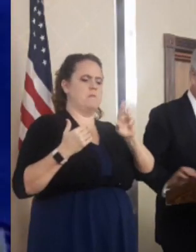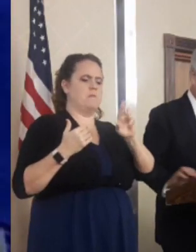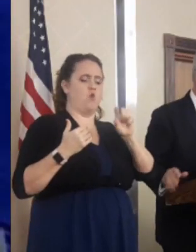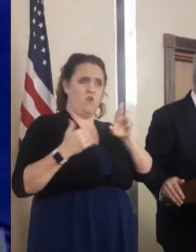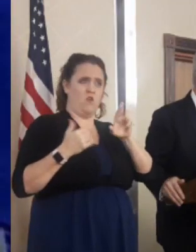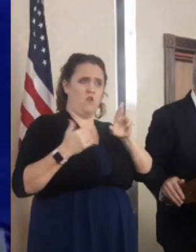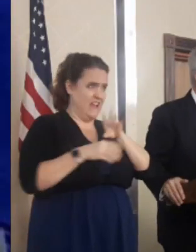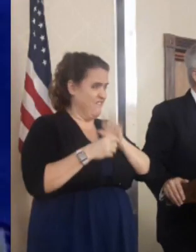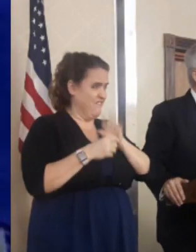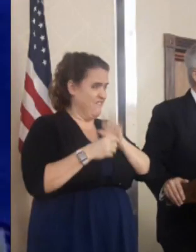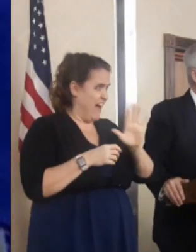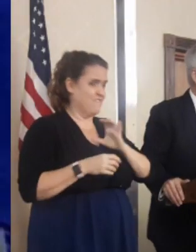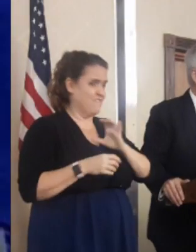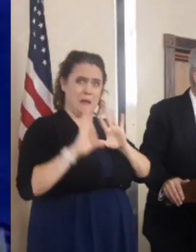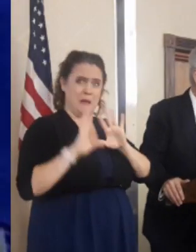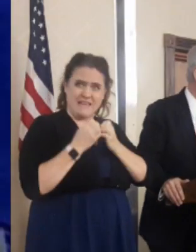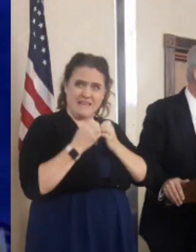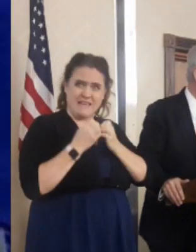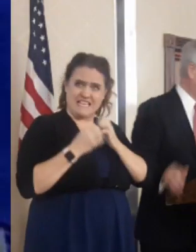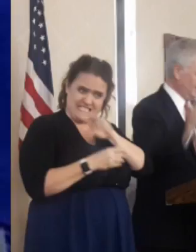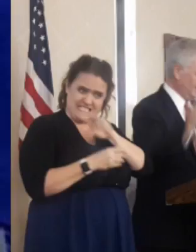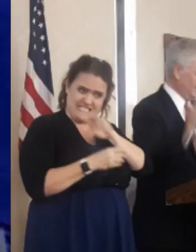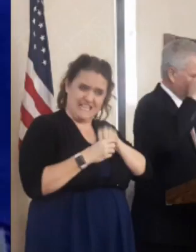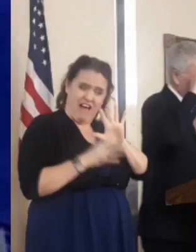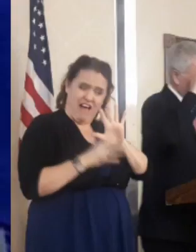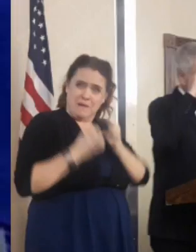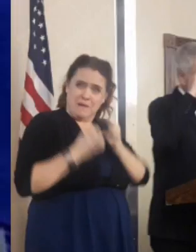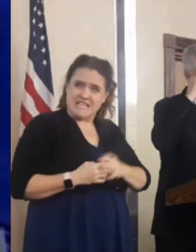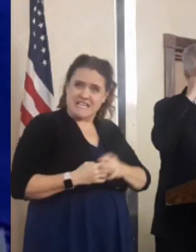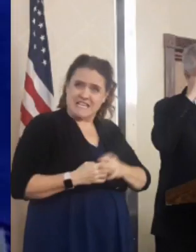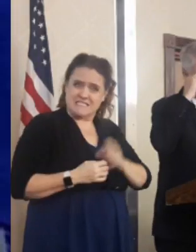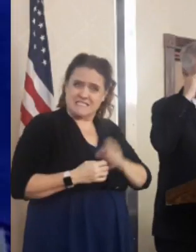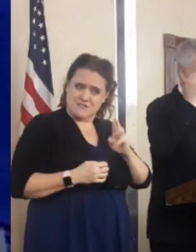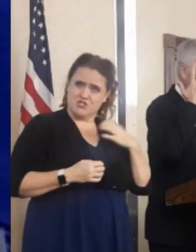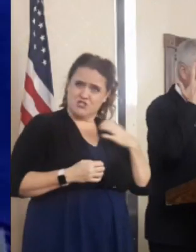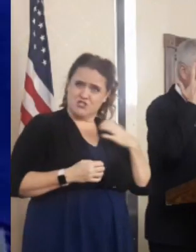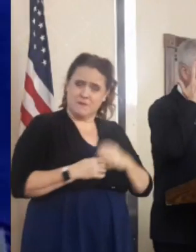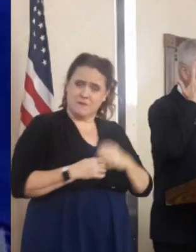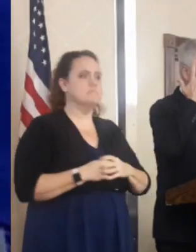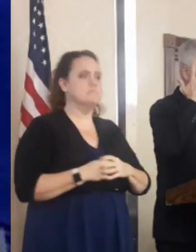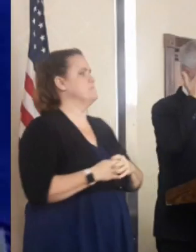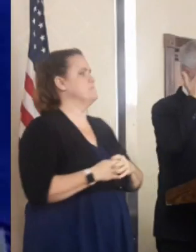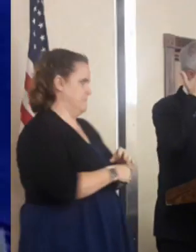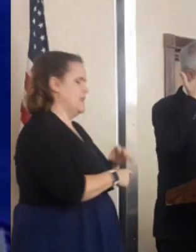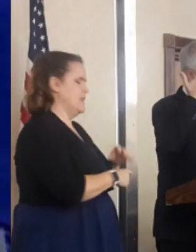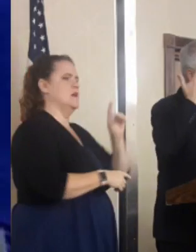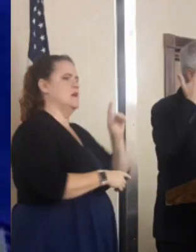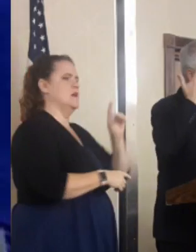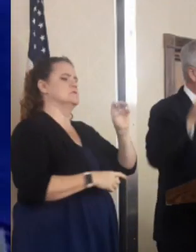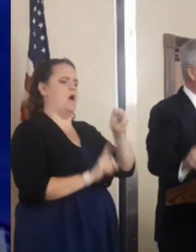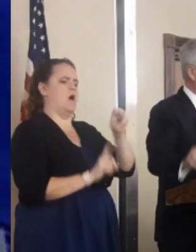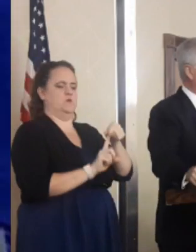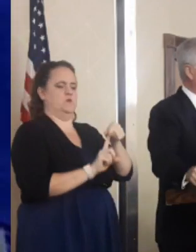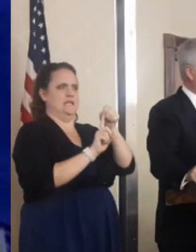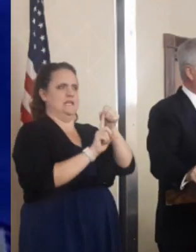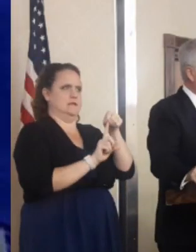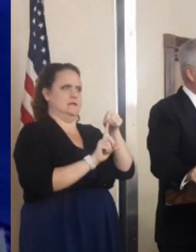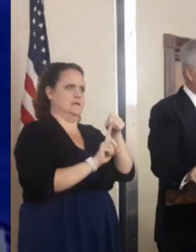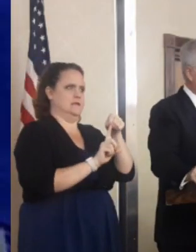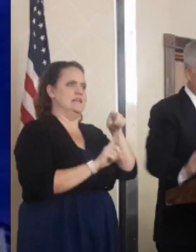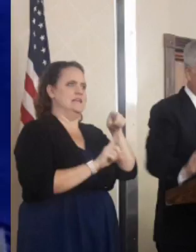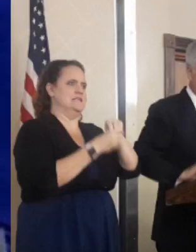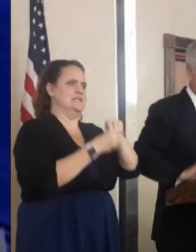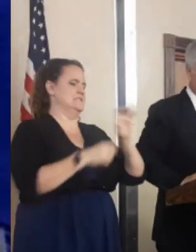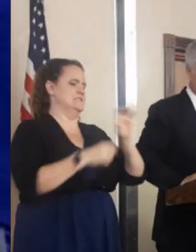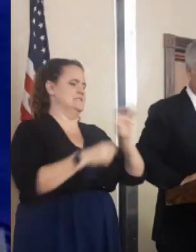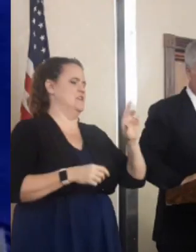you putting him on 5 committees, Mr. Chairman? So, Tom is in a unique spot because he's on CRC